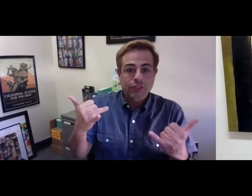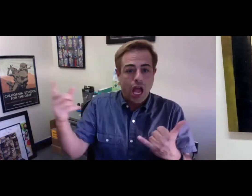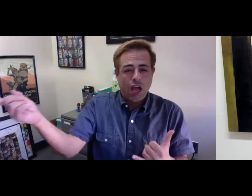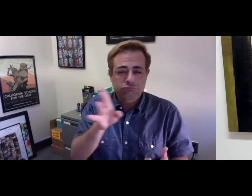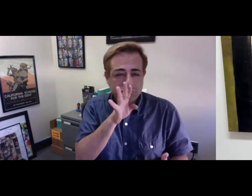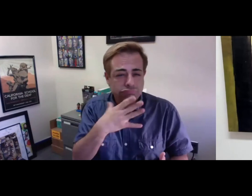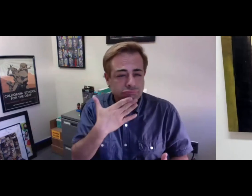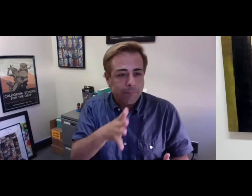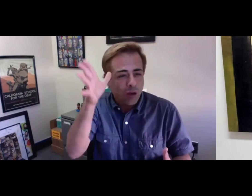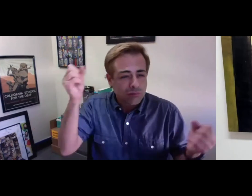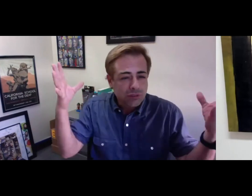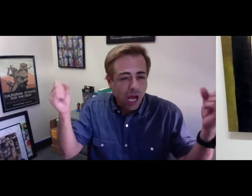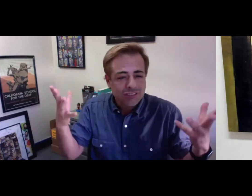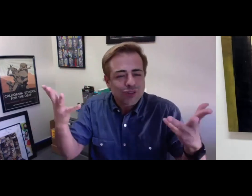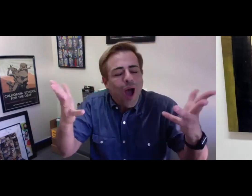works. We have